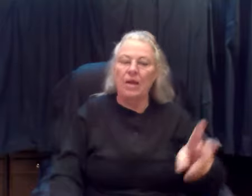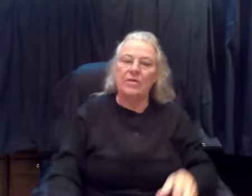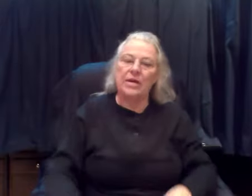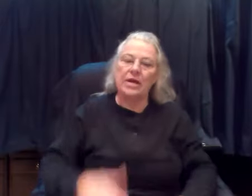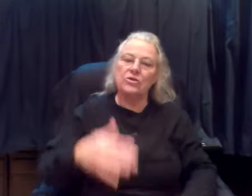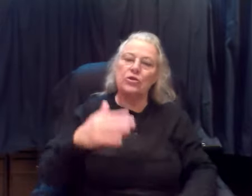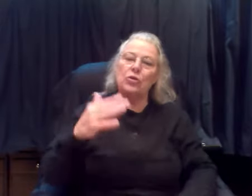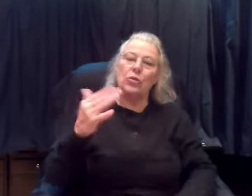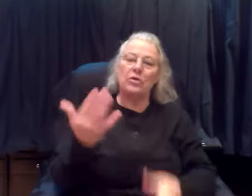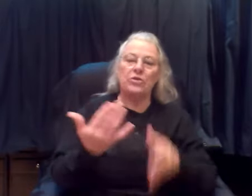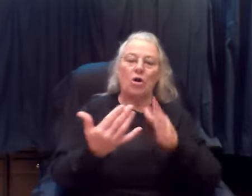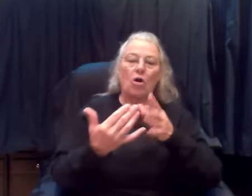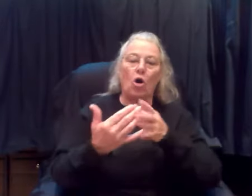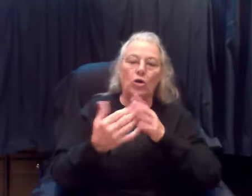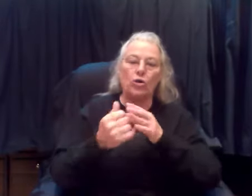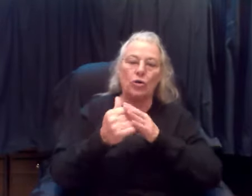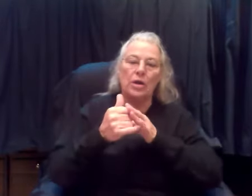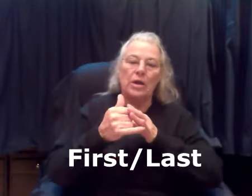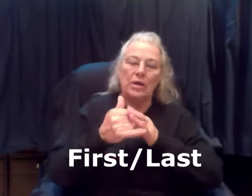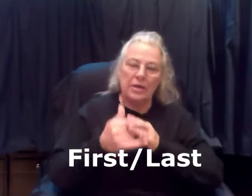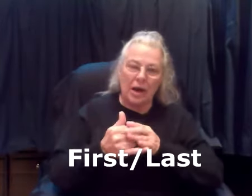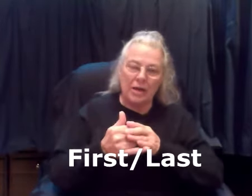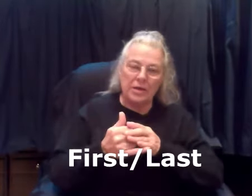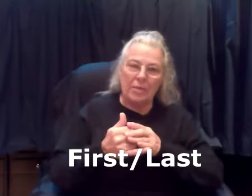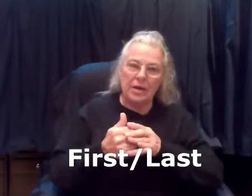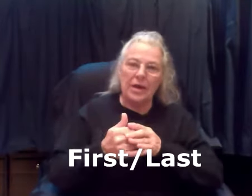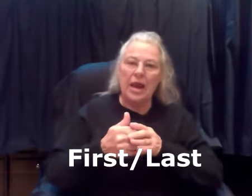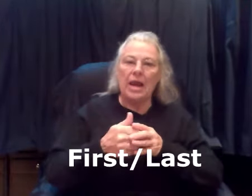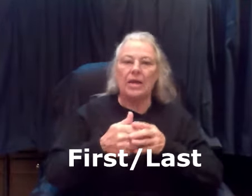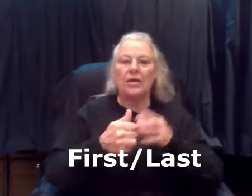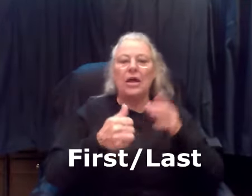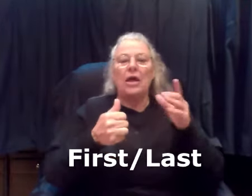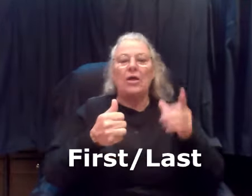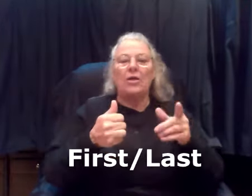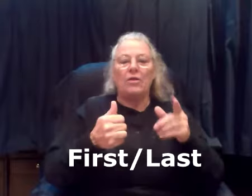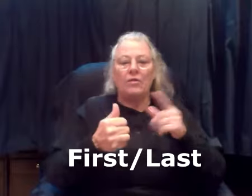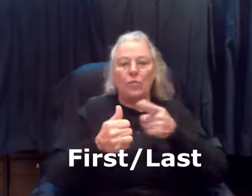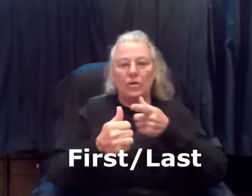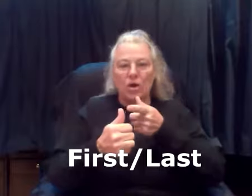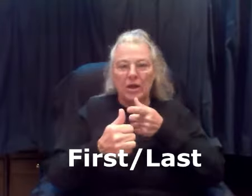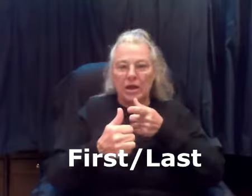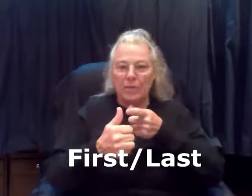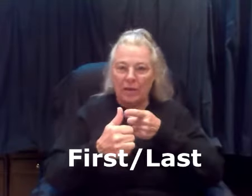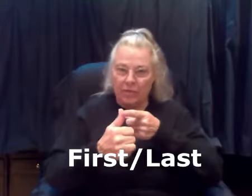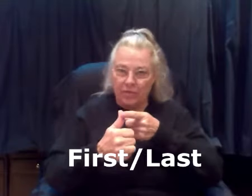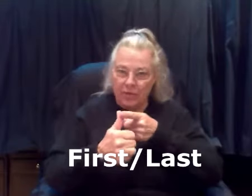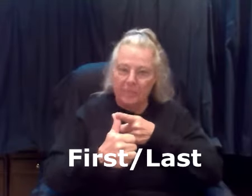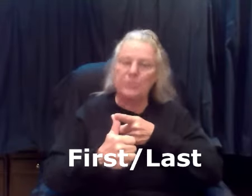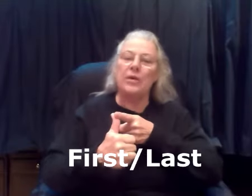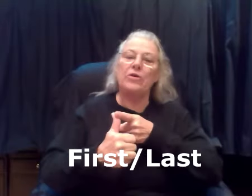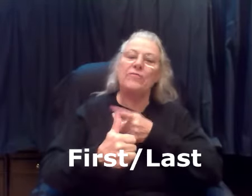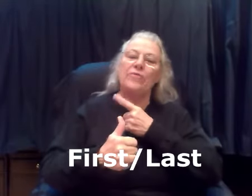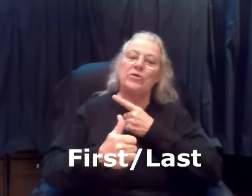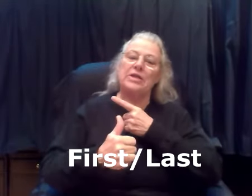The next two words are on your non-dominant hand. We're talking about the thumb as being your first